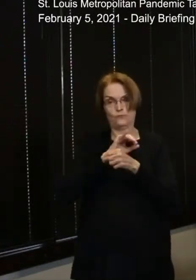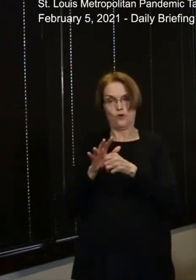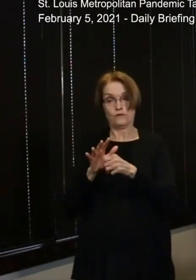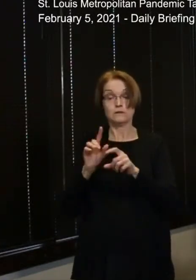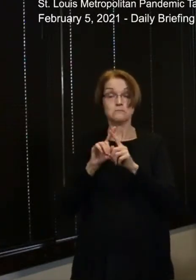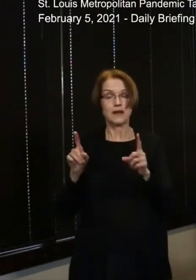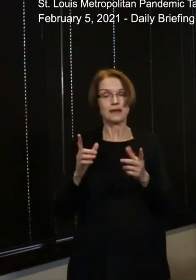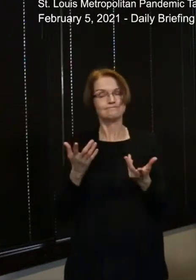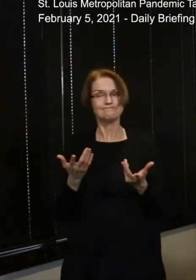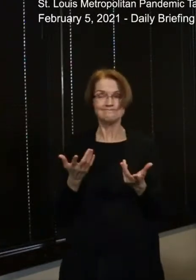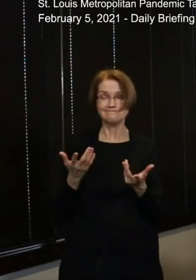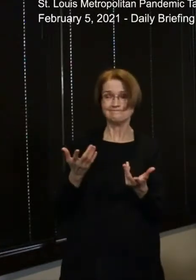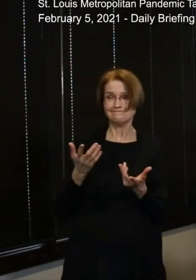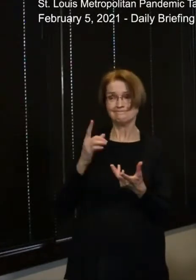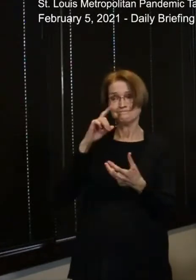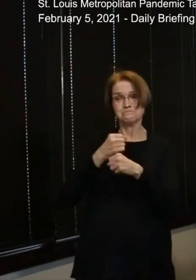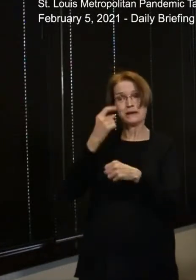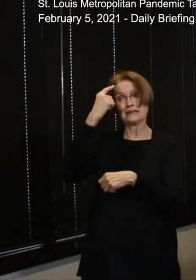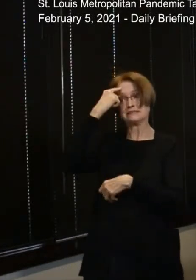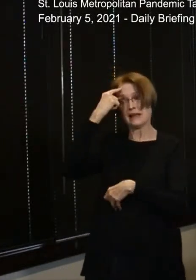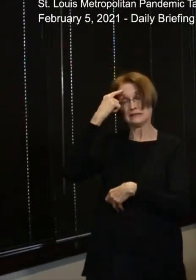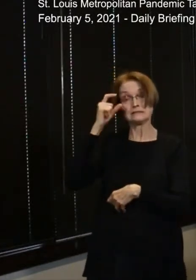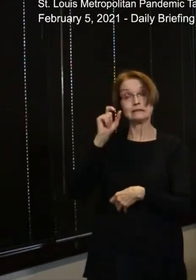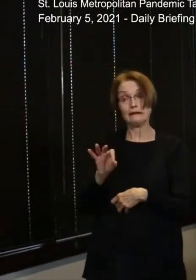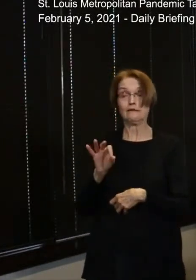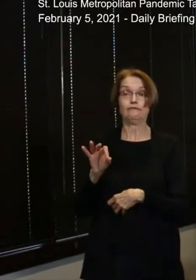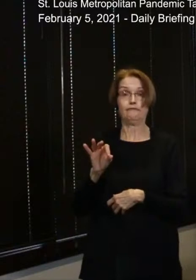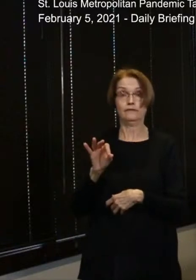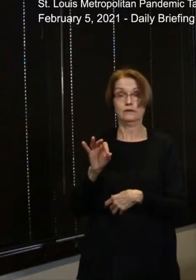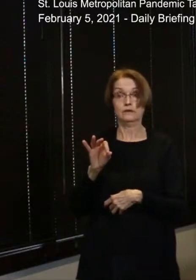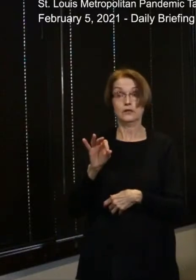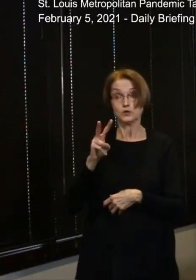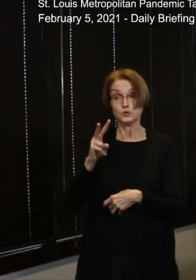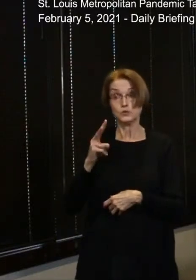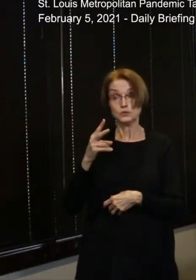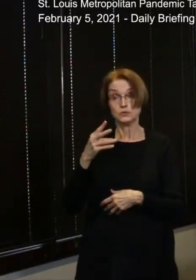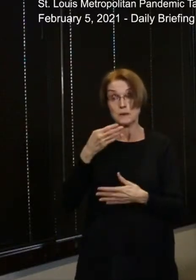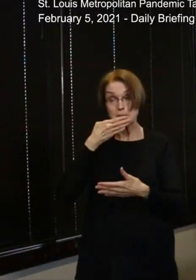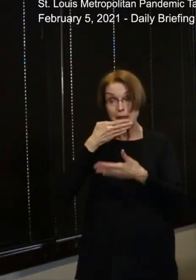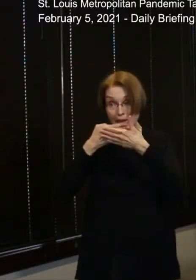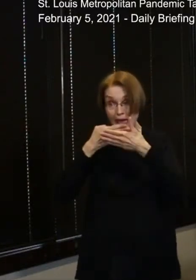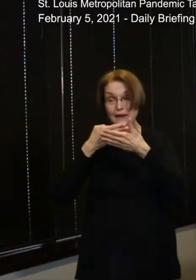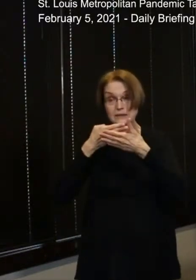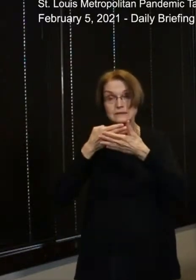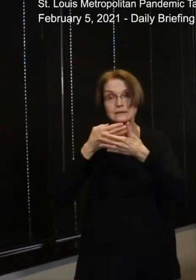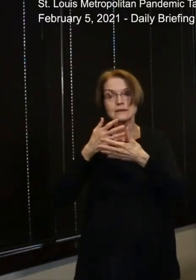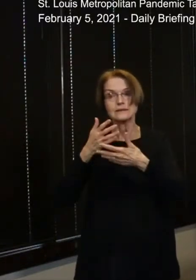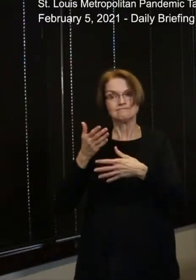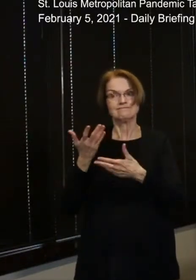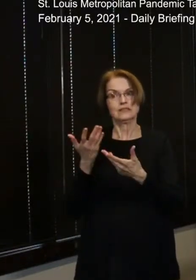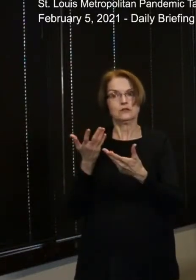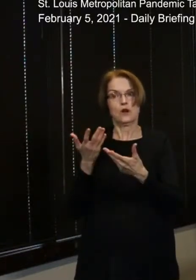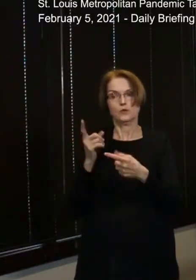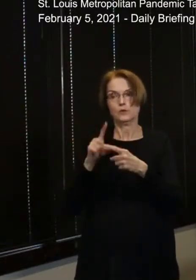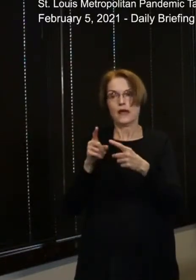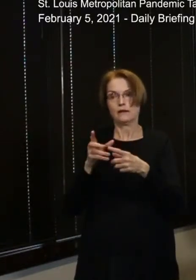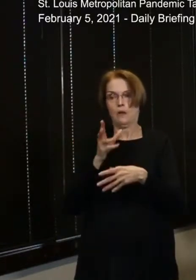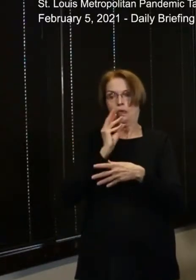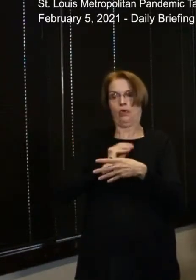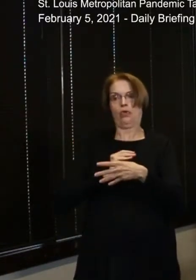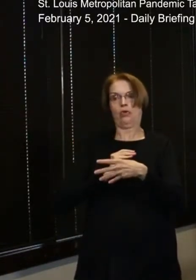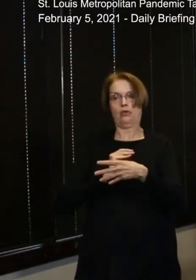it would decrease the number of particles that you would inhale if you were wearing 2 masks. Now,